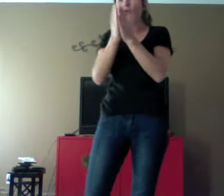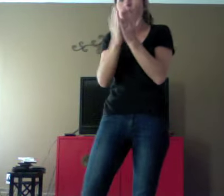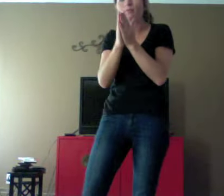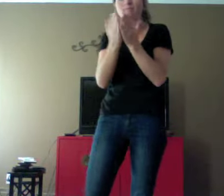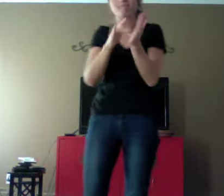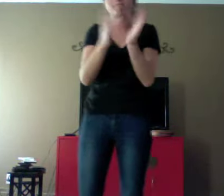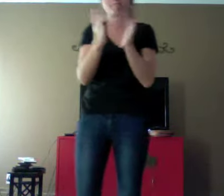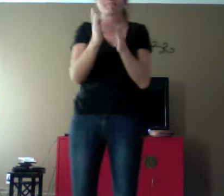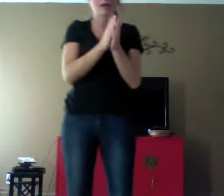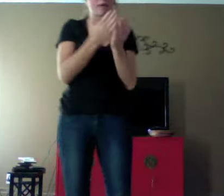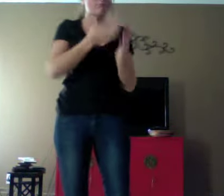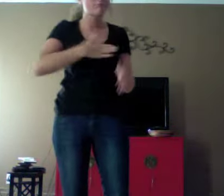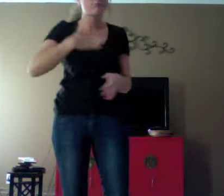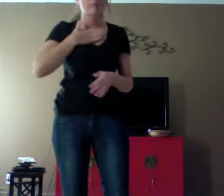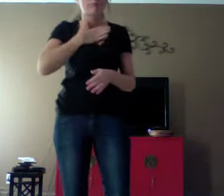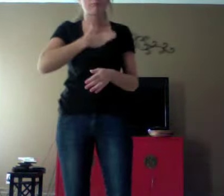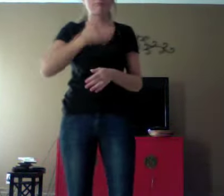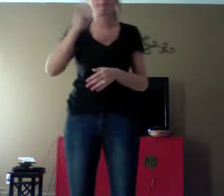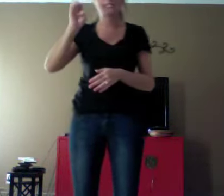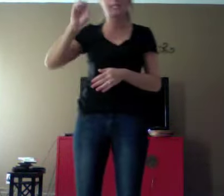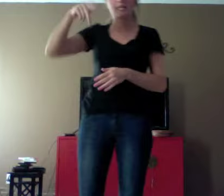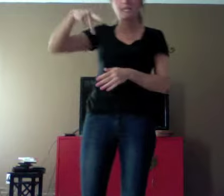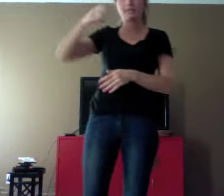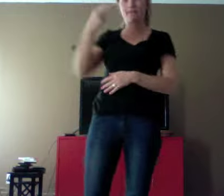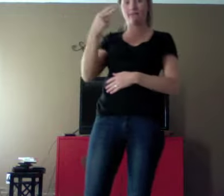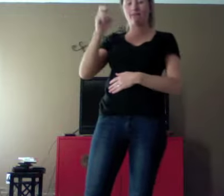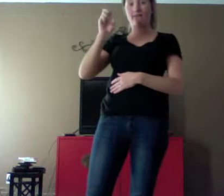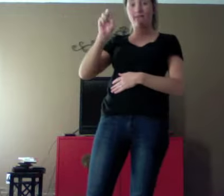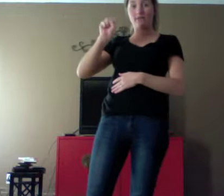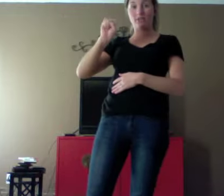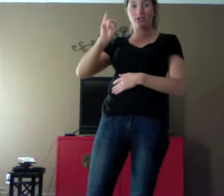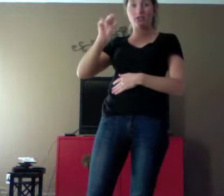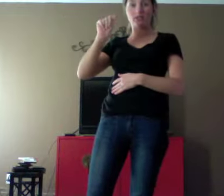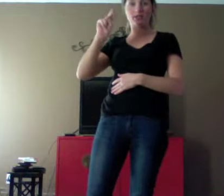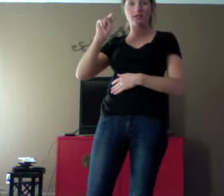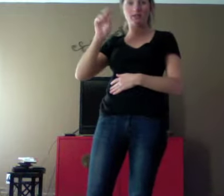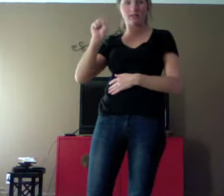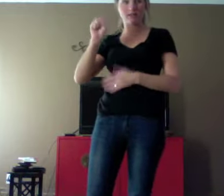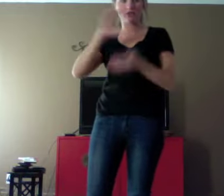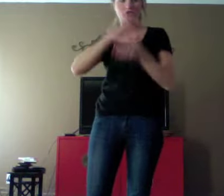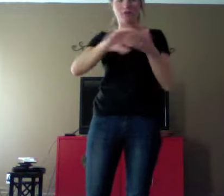of the book of Ephesians, chapter number 5. Ephesians chapter number 5.